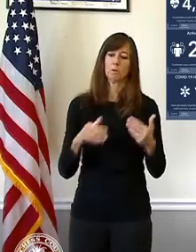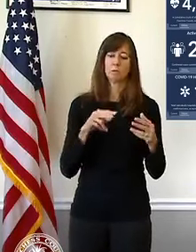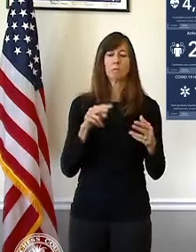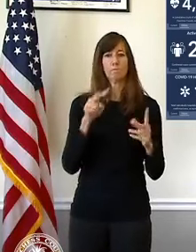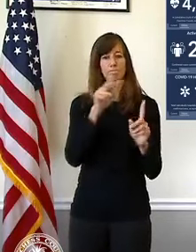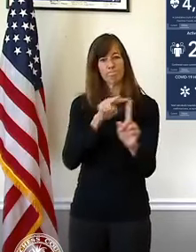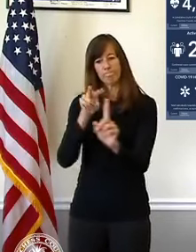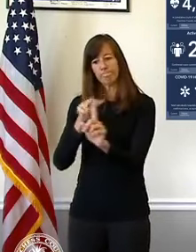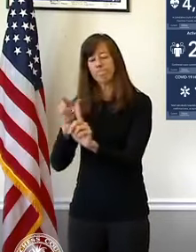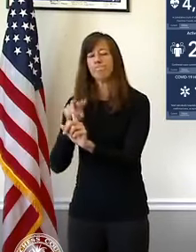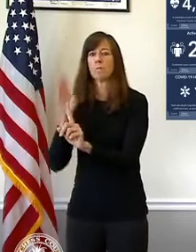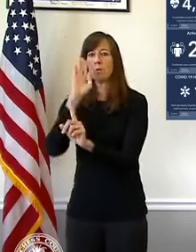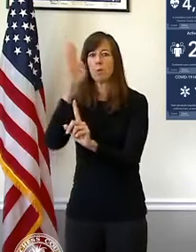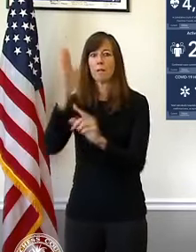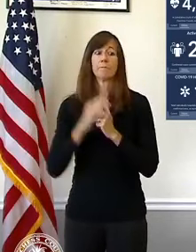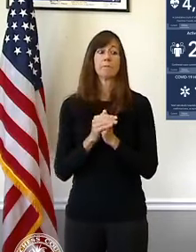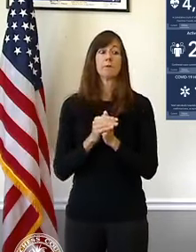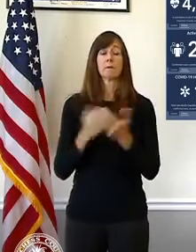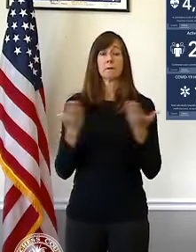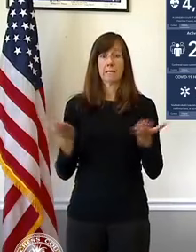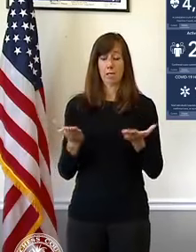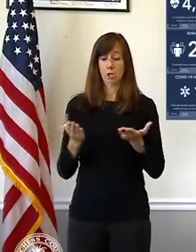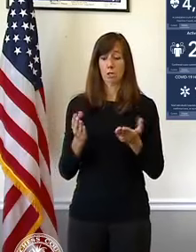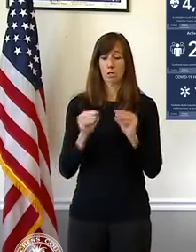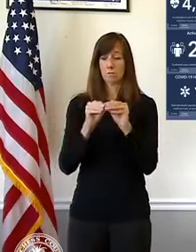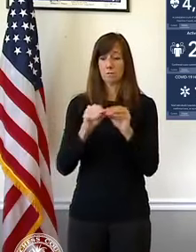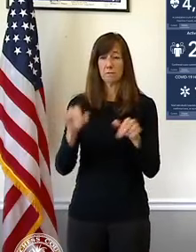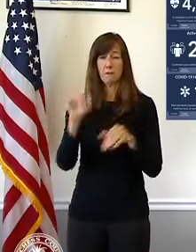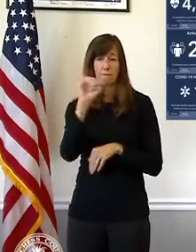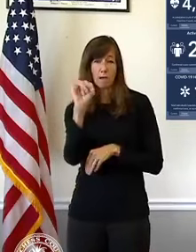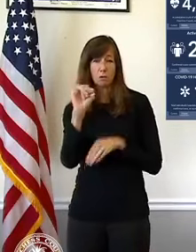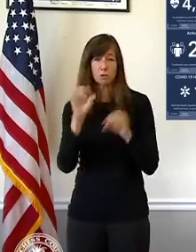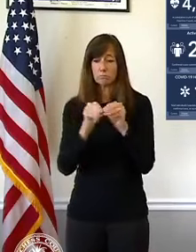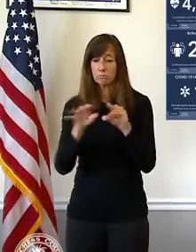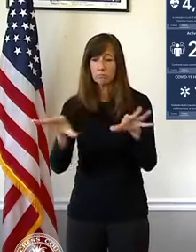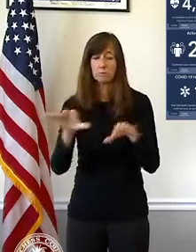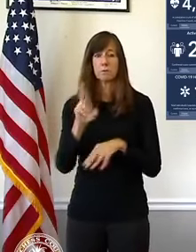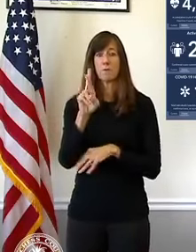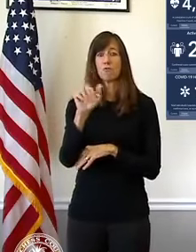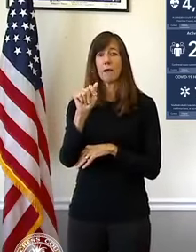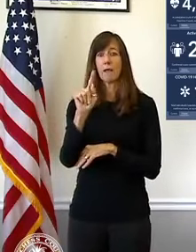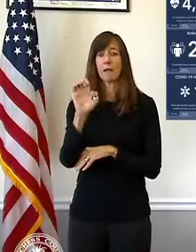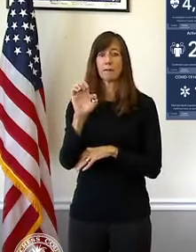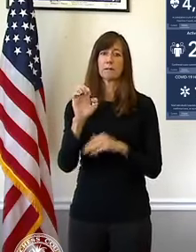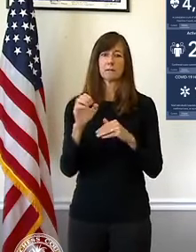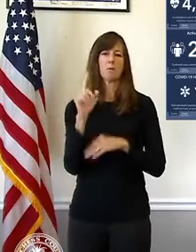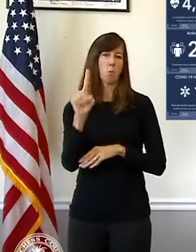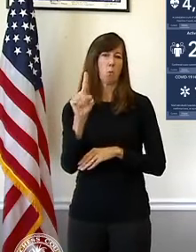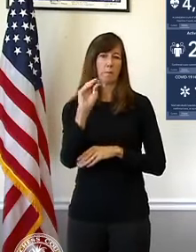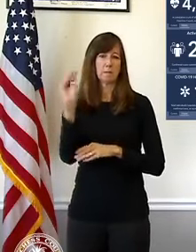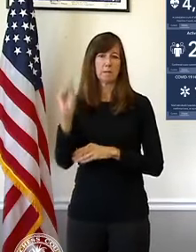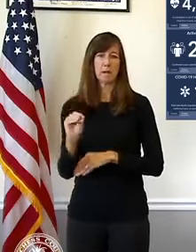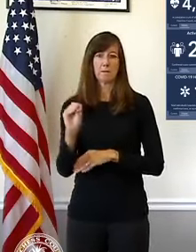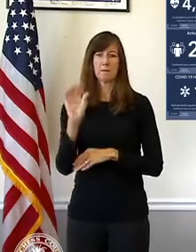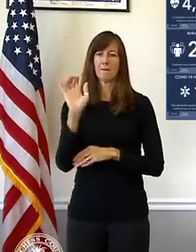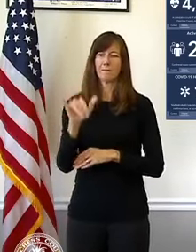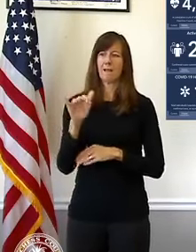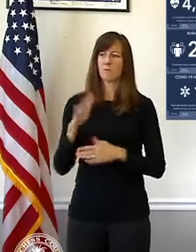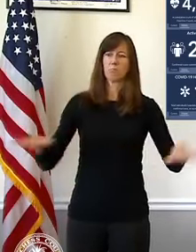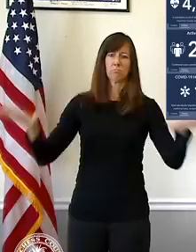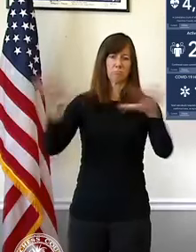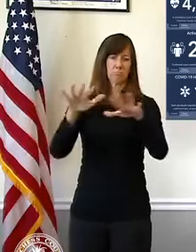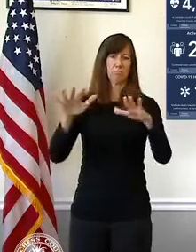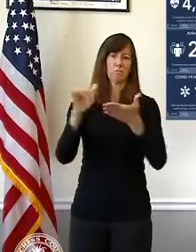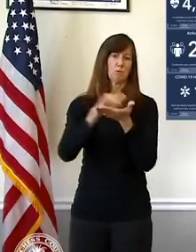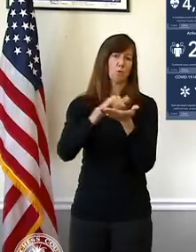a 1% positivity rate or infection rate. That remains basically the number statewide. Certain regions a little bit